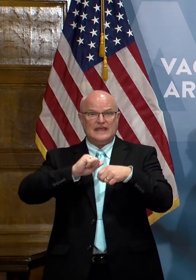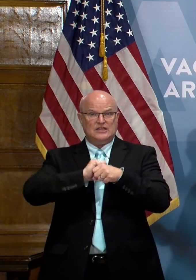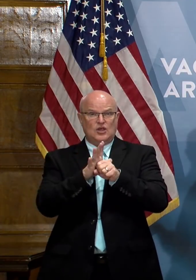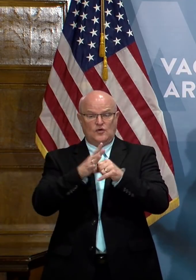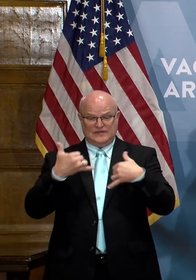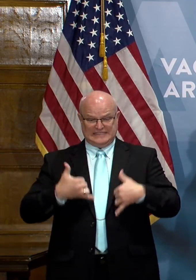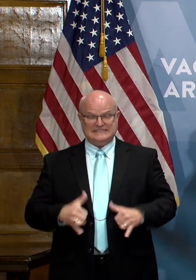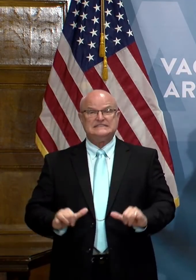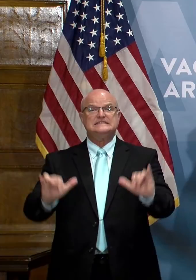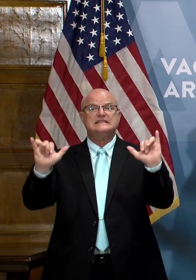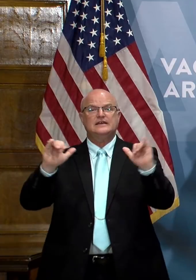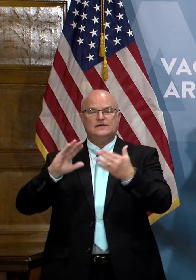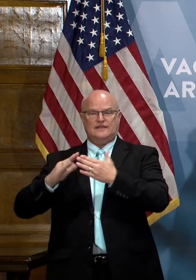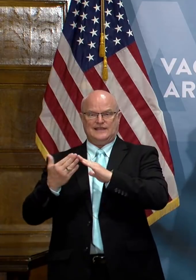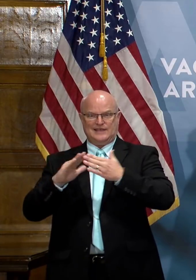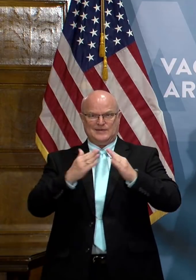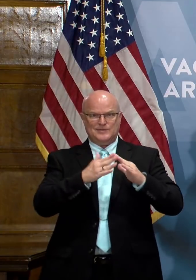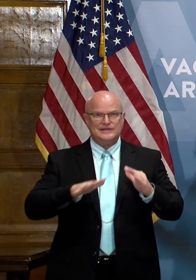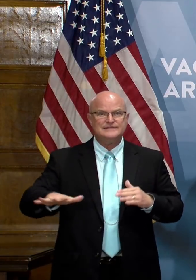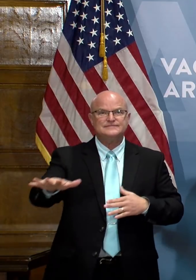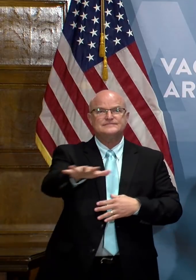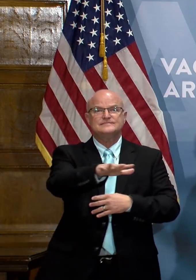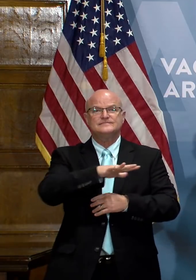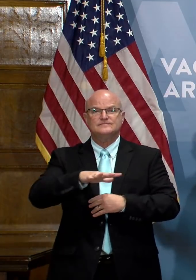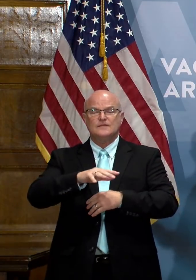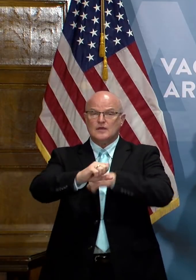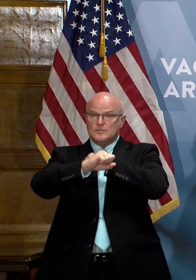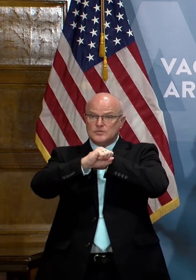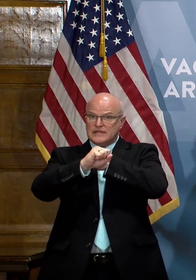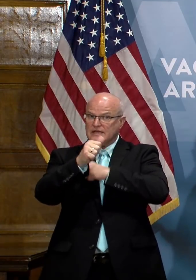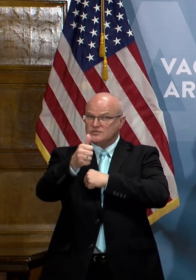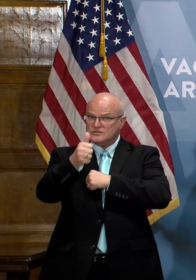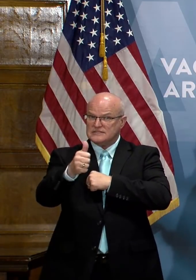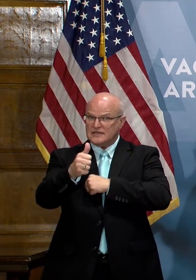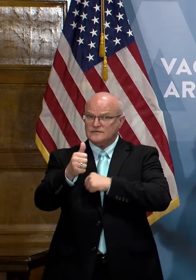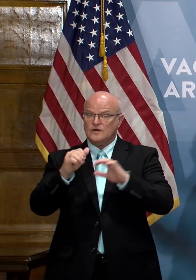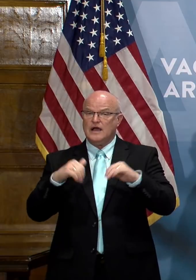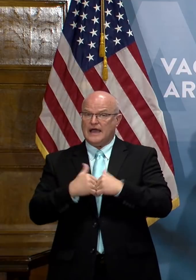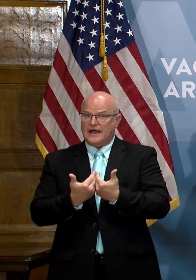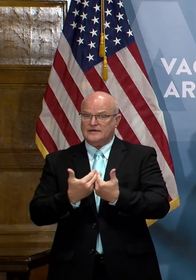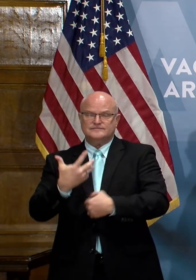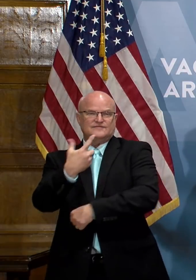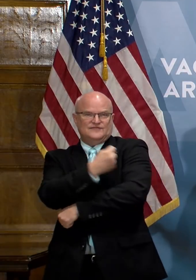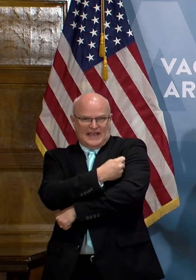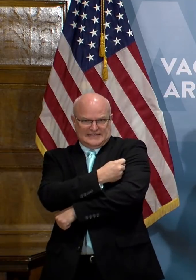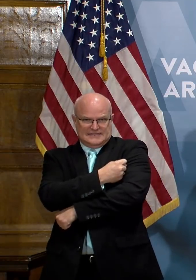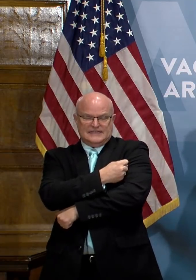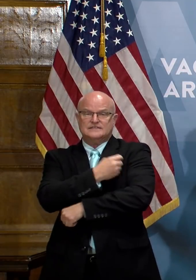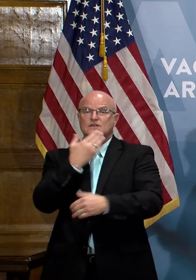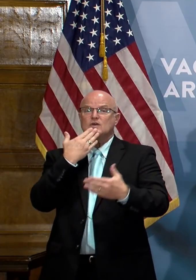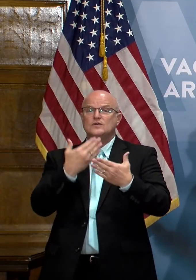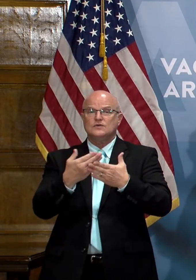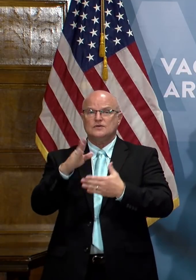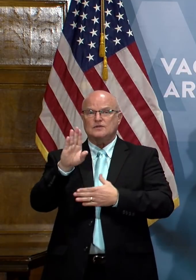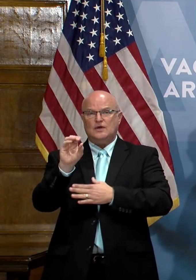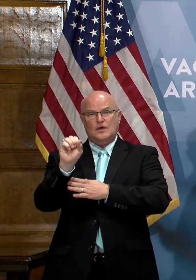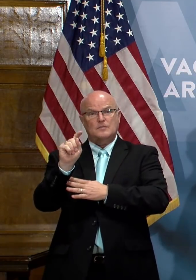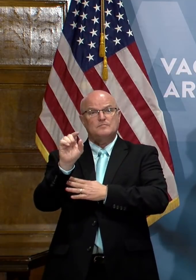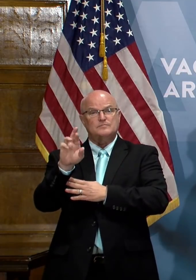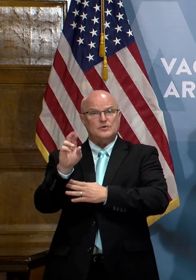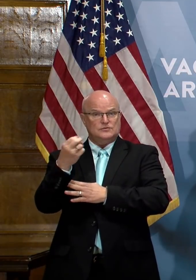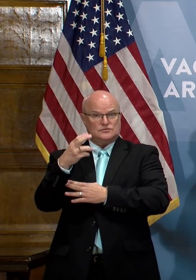is still in our communities. Protect yourself by getting vaccinated. If you haven't got your booster shot, get a booster